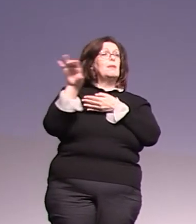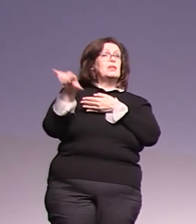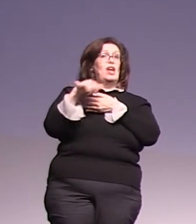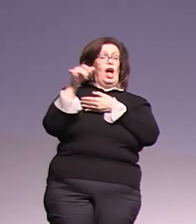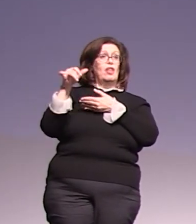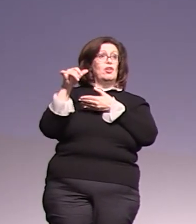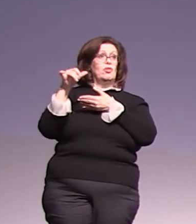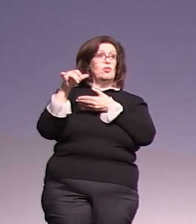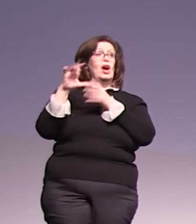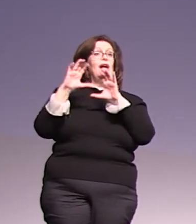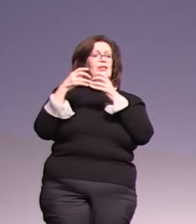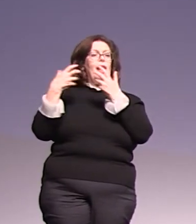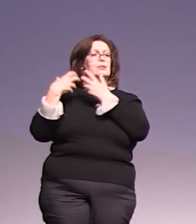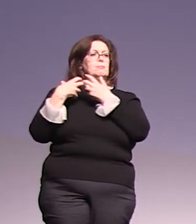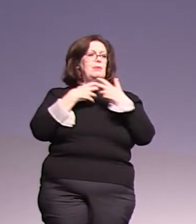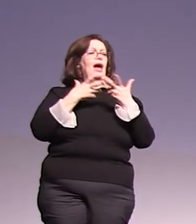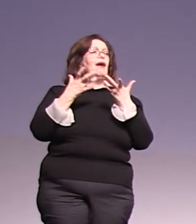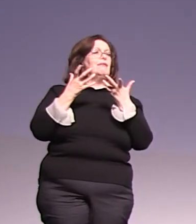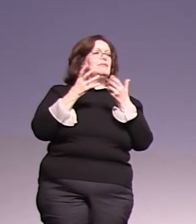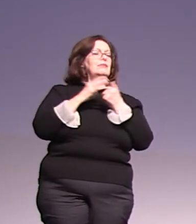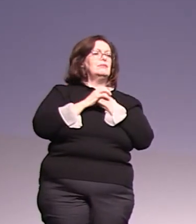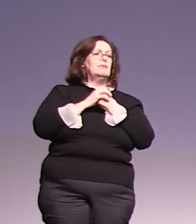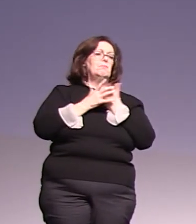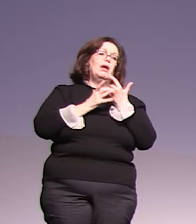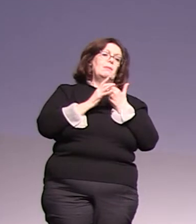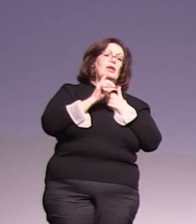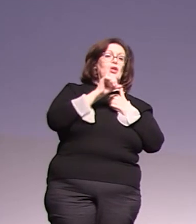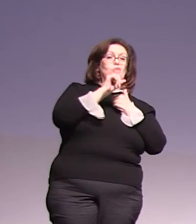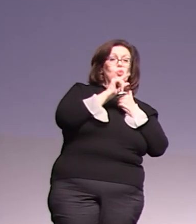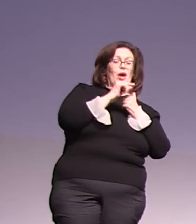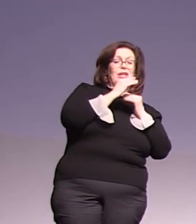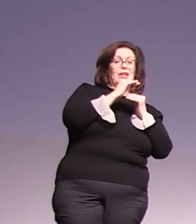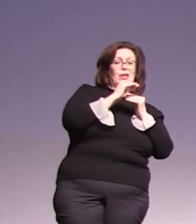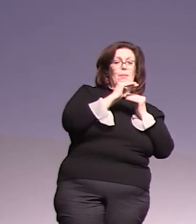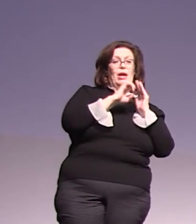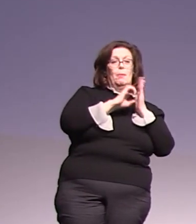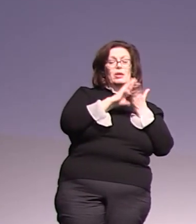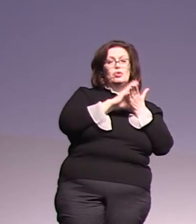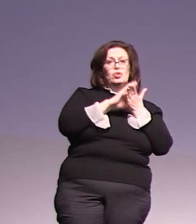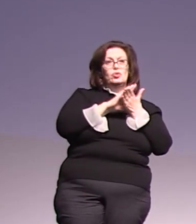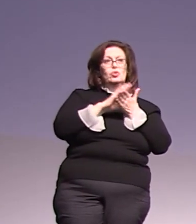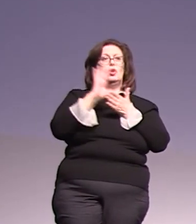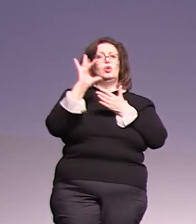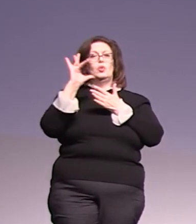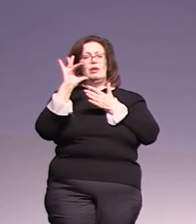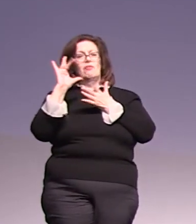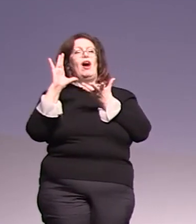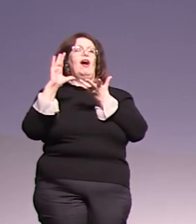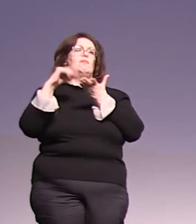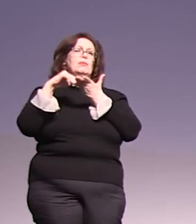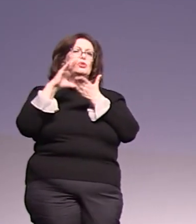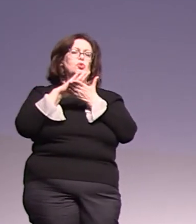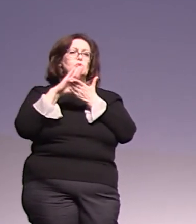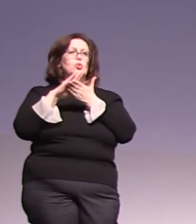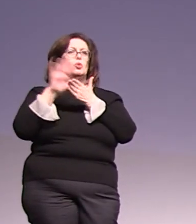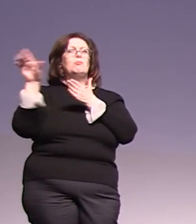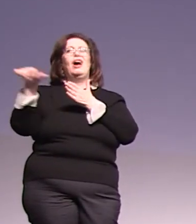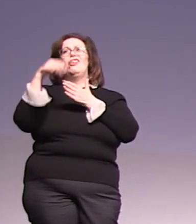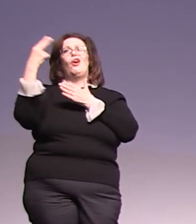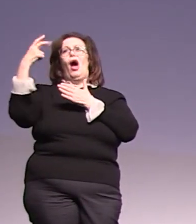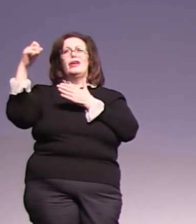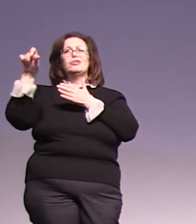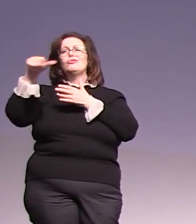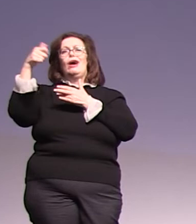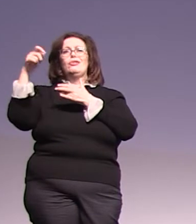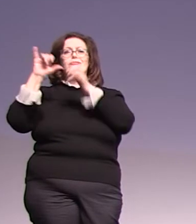school, 20 in elementary school, and maybe something similar in high school. So I think that that's a really good point. We're hearing that a lot. Actually, class